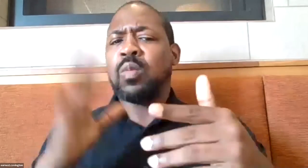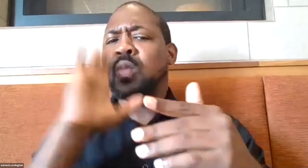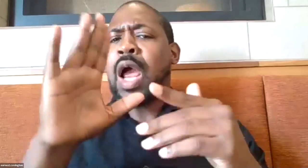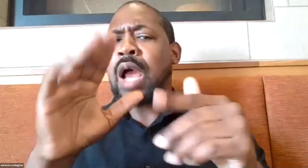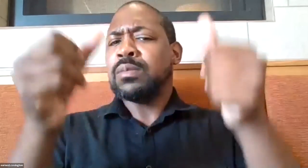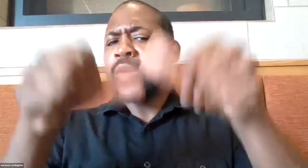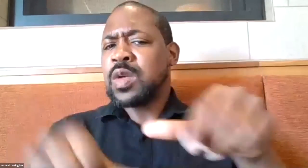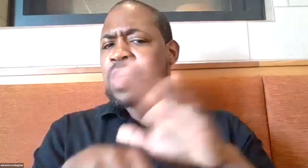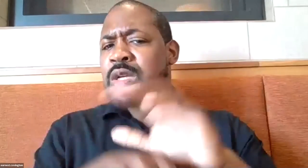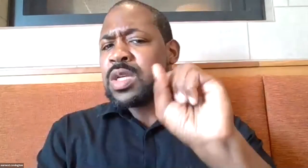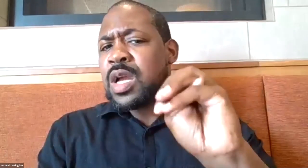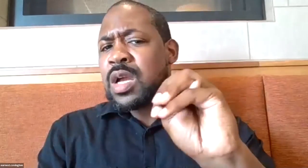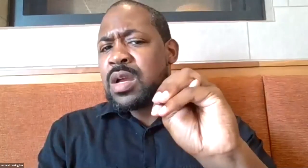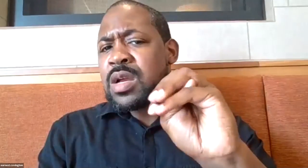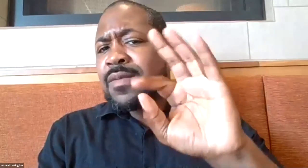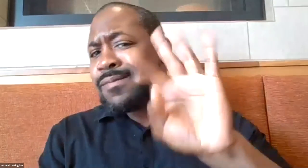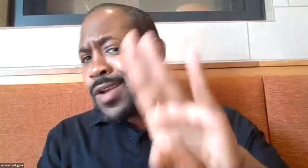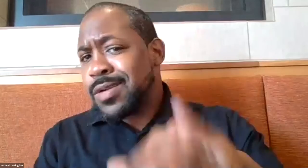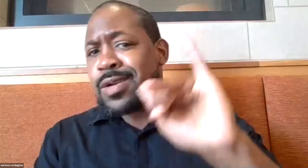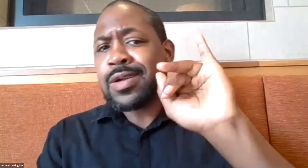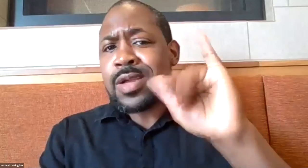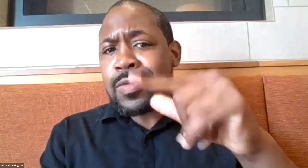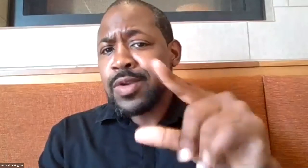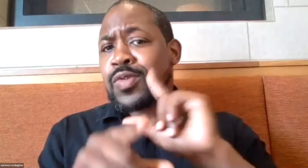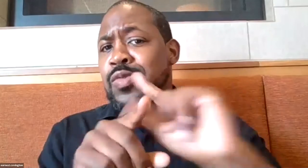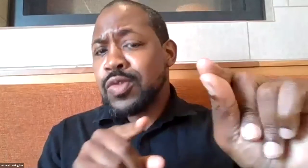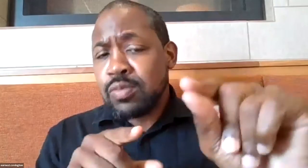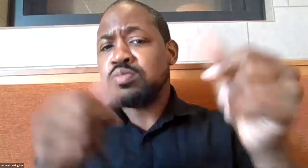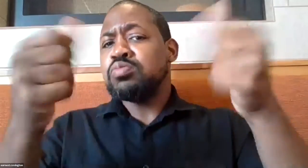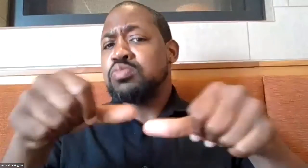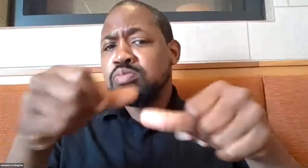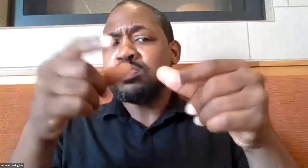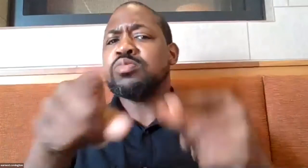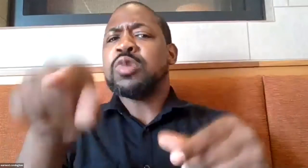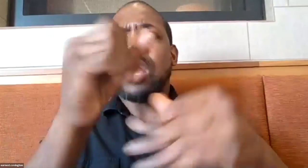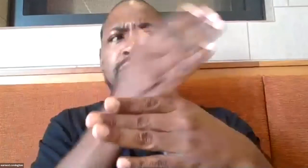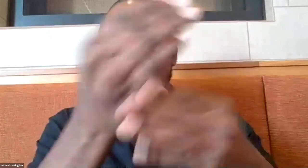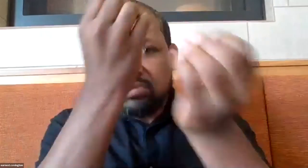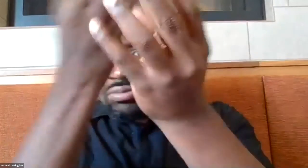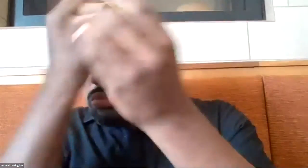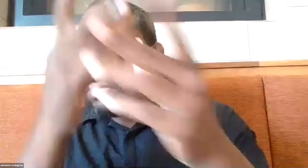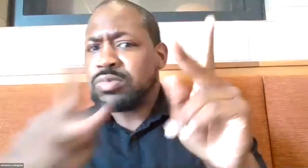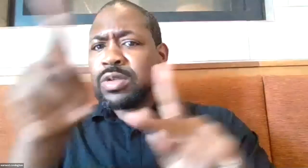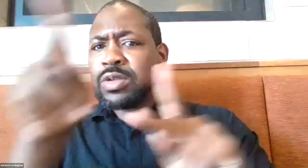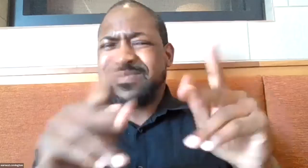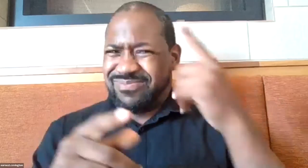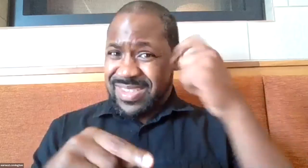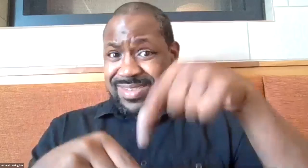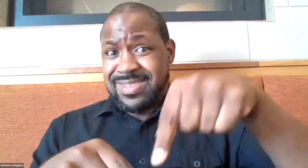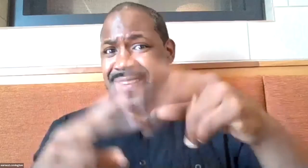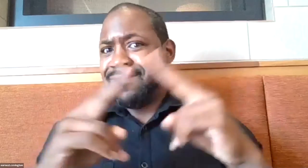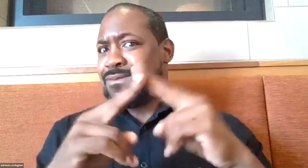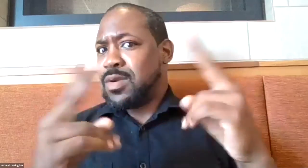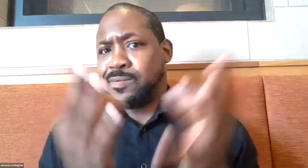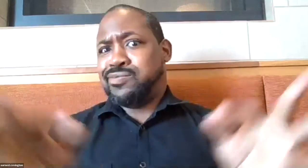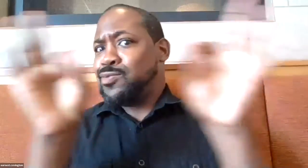you know, afterwards. And then afterwards, I'm going to be posting it on Facebook, you know, and all the other social media platforms, so we